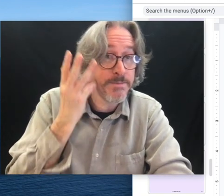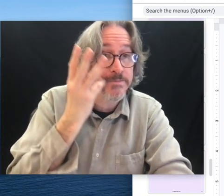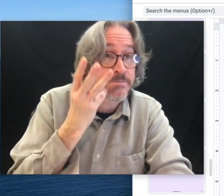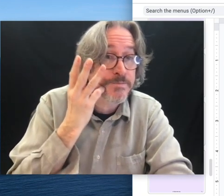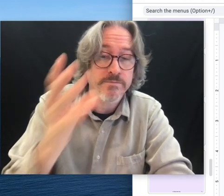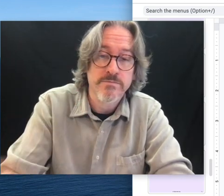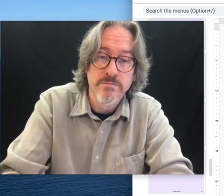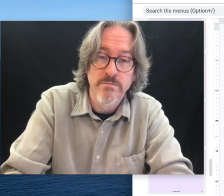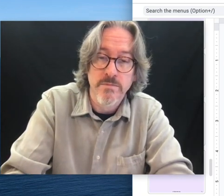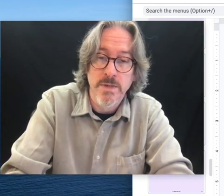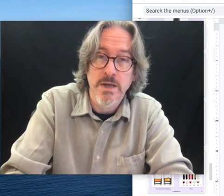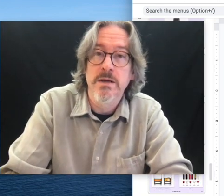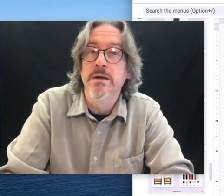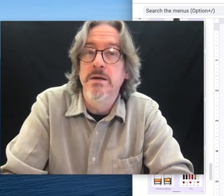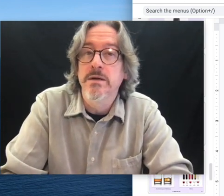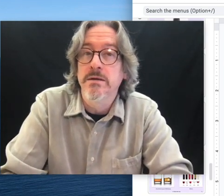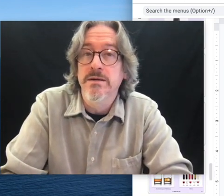Wine,